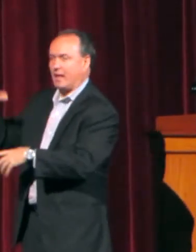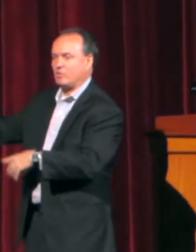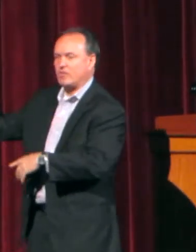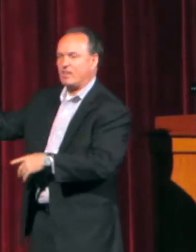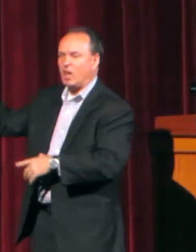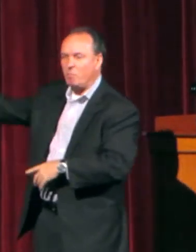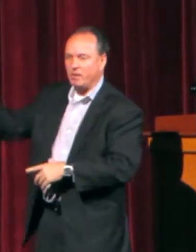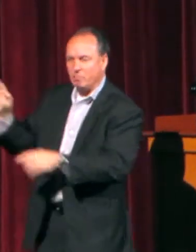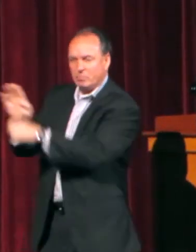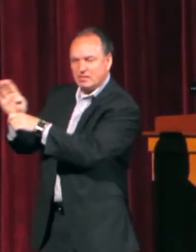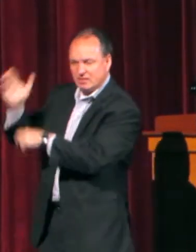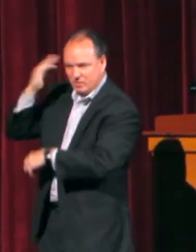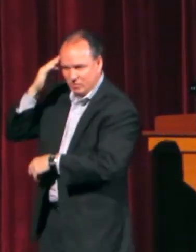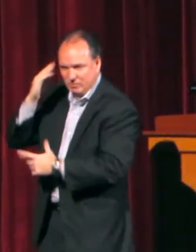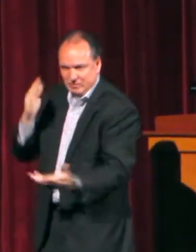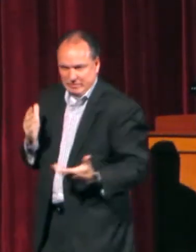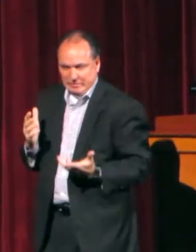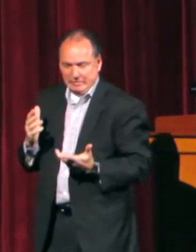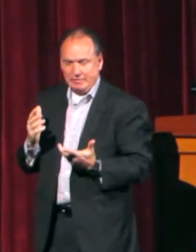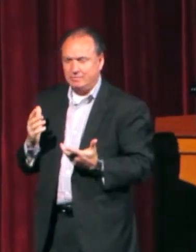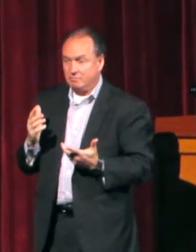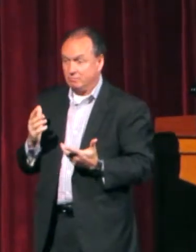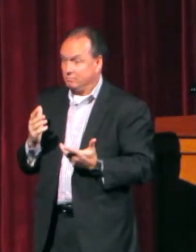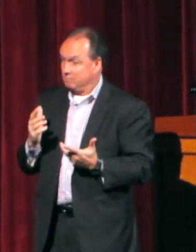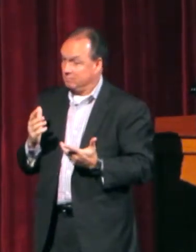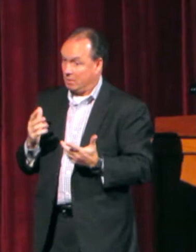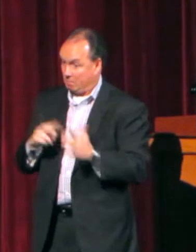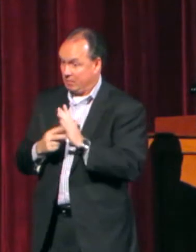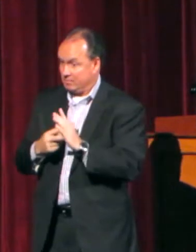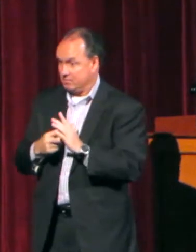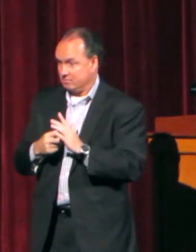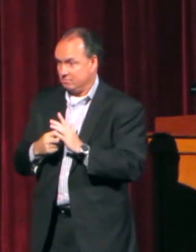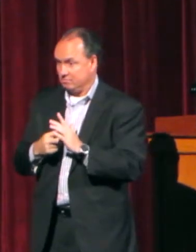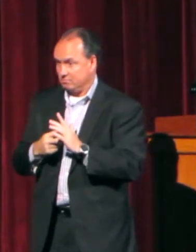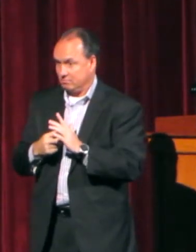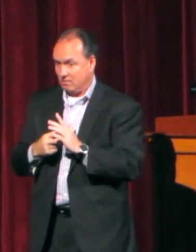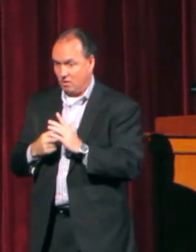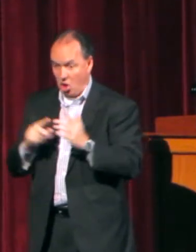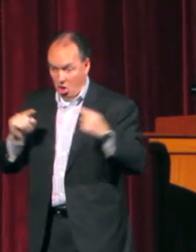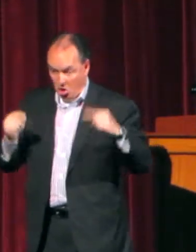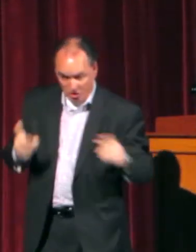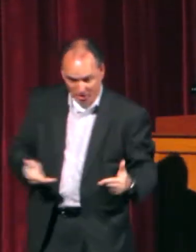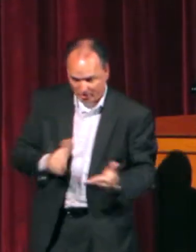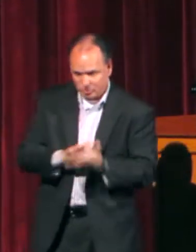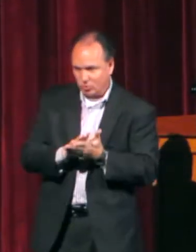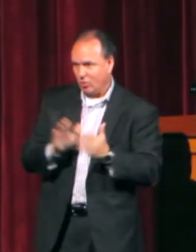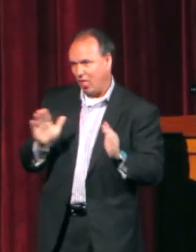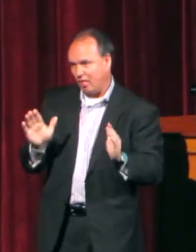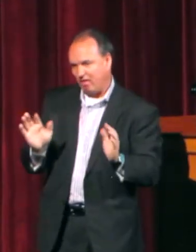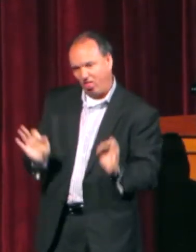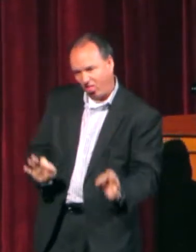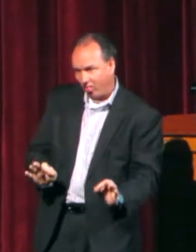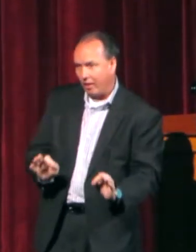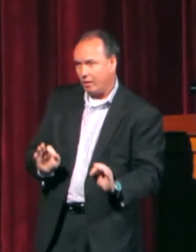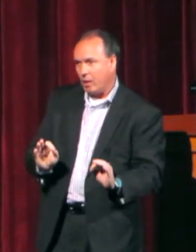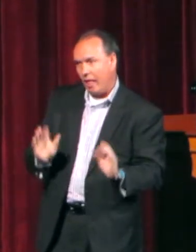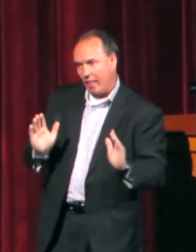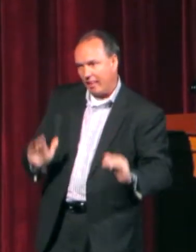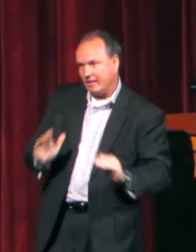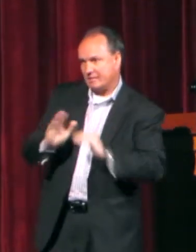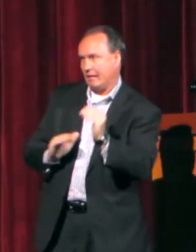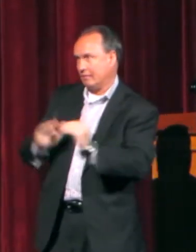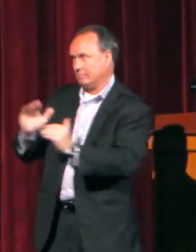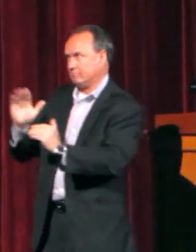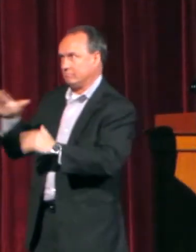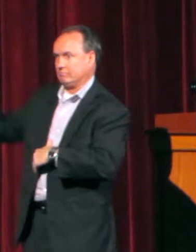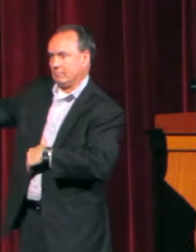So you have a greater chance of you or your child being harmed somewhere else than you do in a